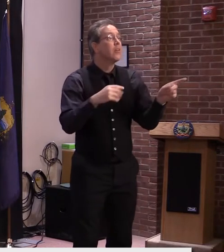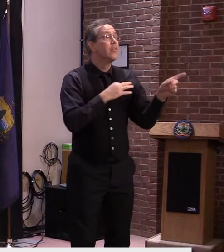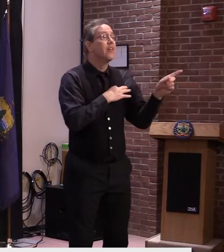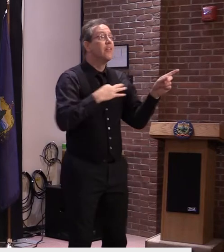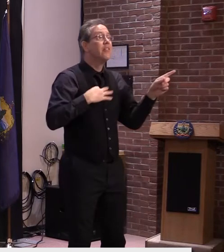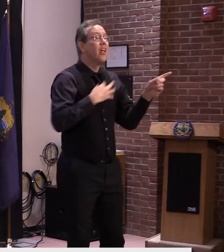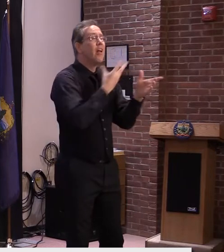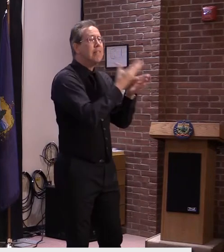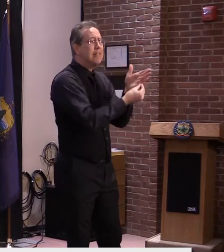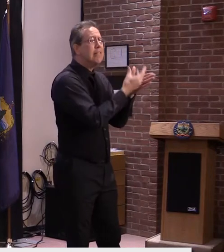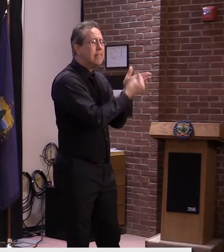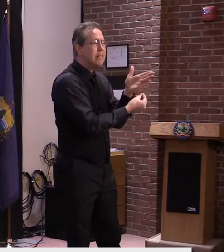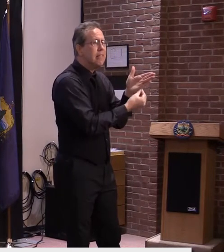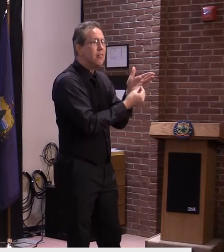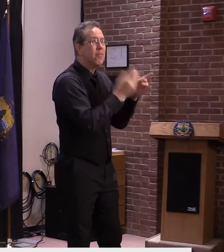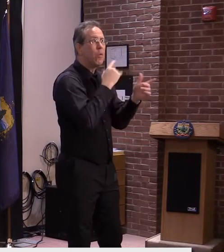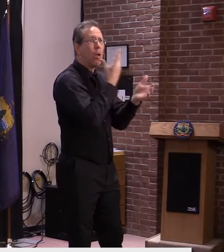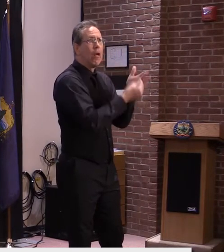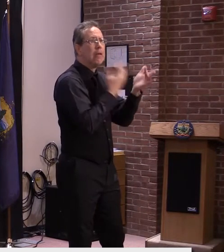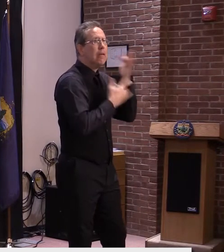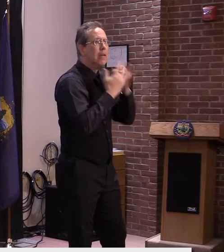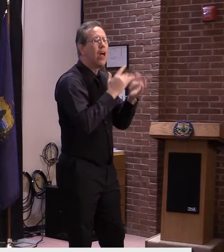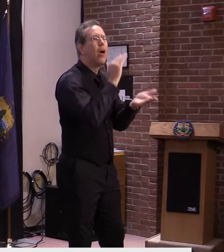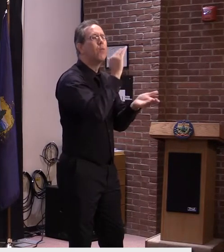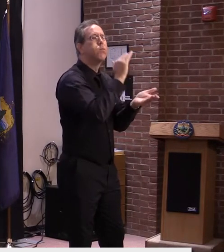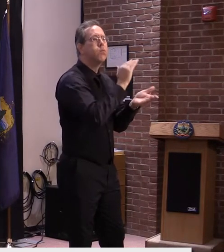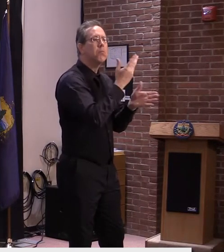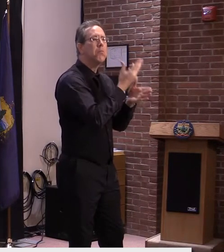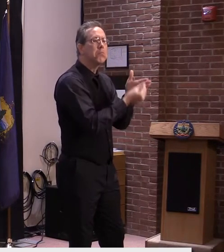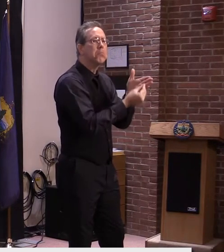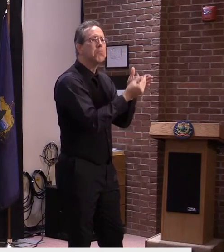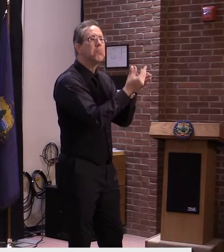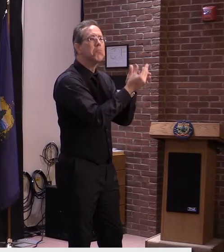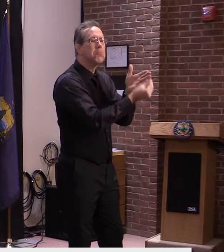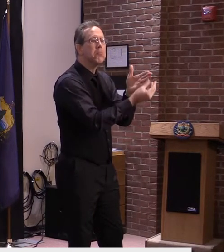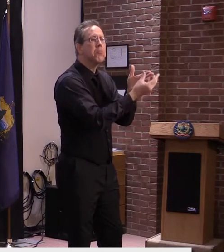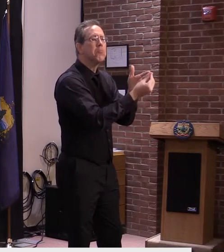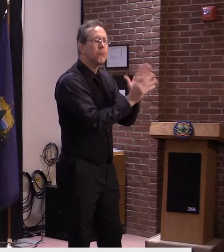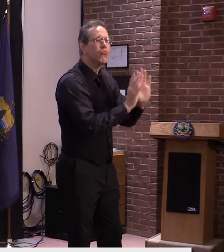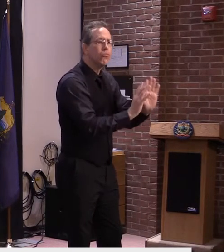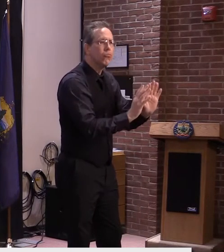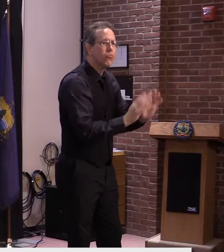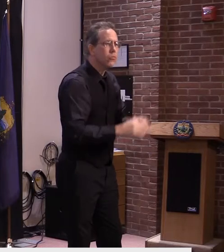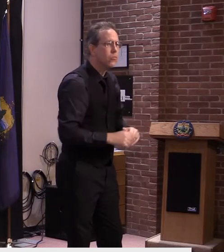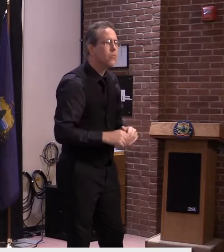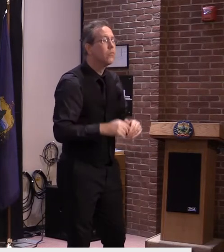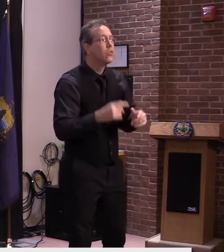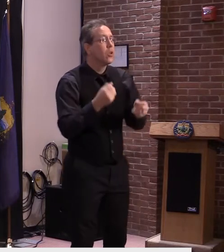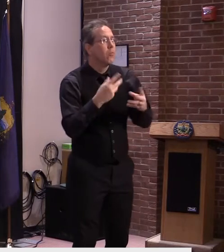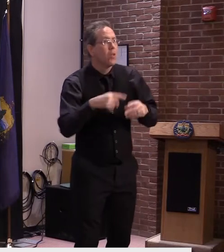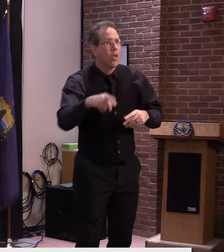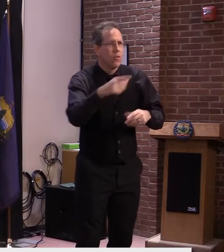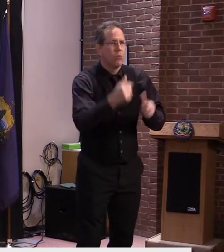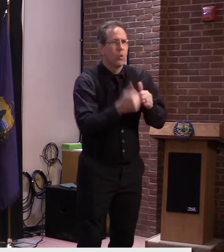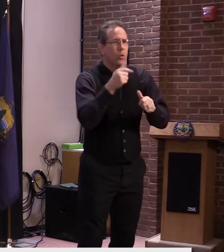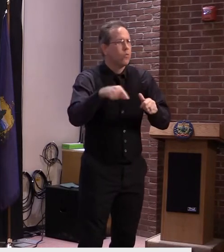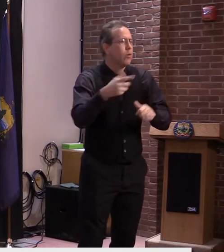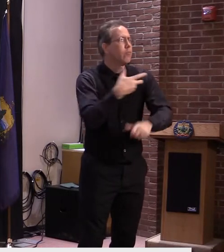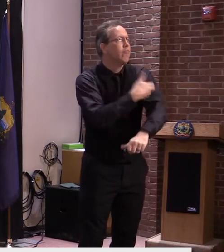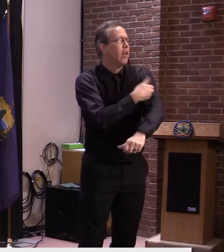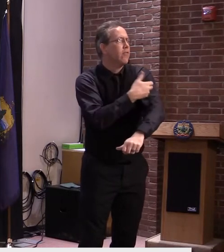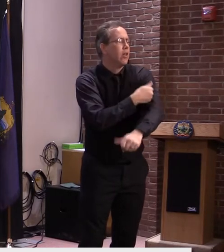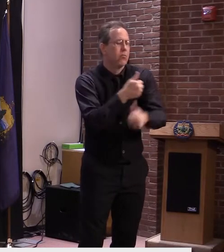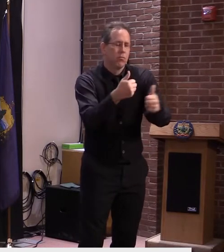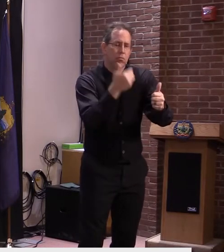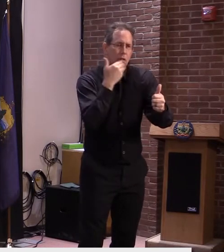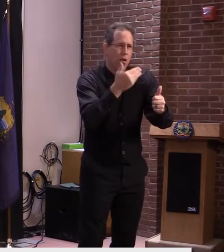work due to COVID. So many Vermonters did their part and got a vaccine during the pandemic, which is likely a key factor